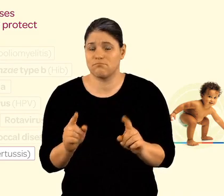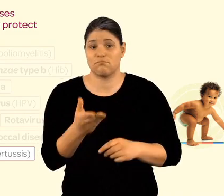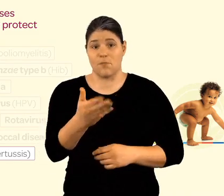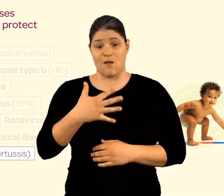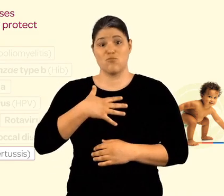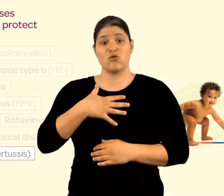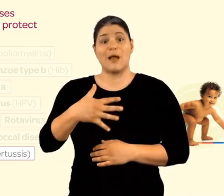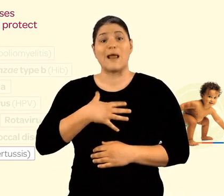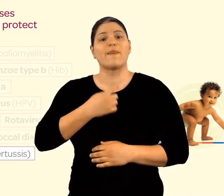Whooping cough.